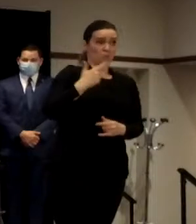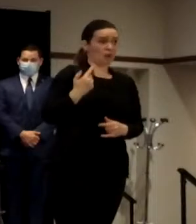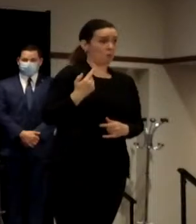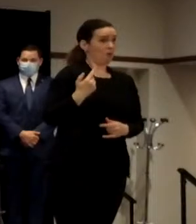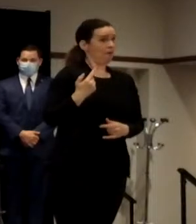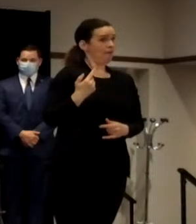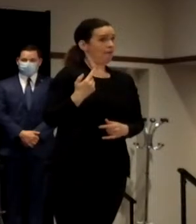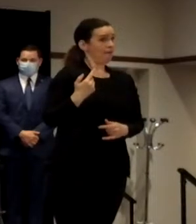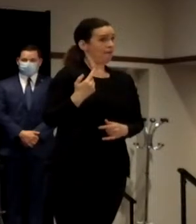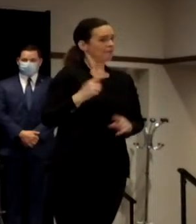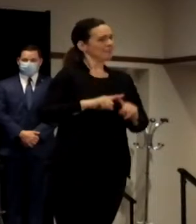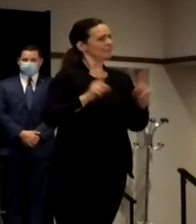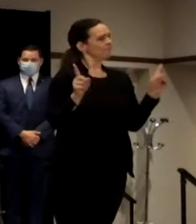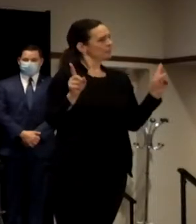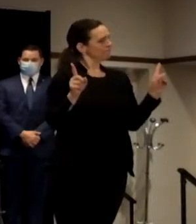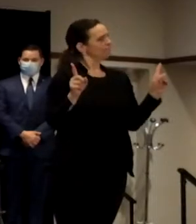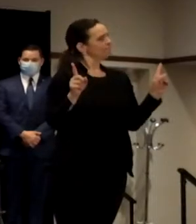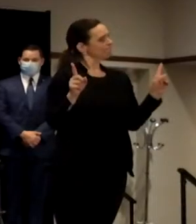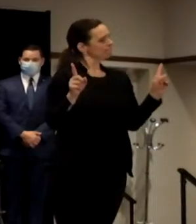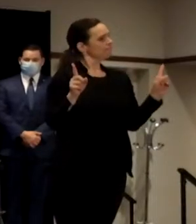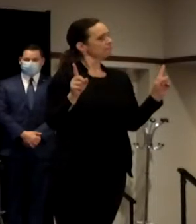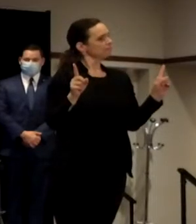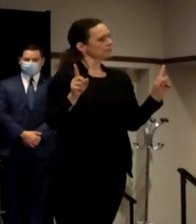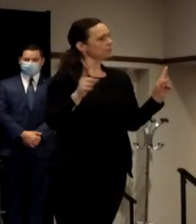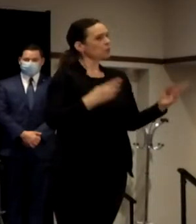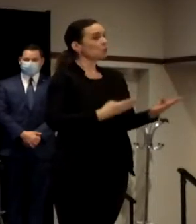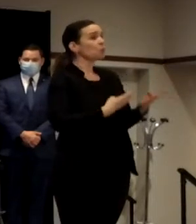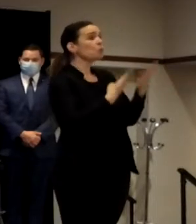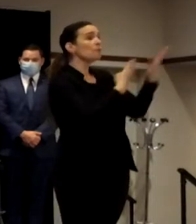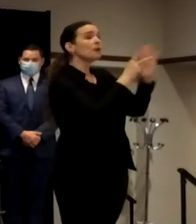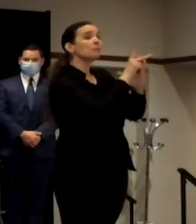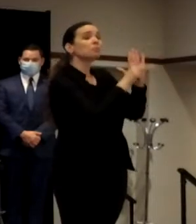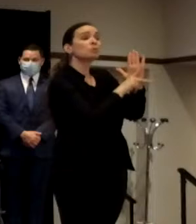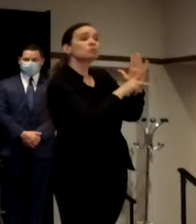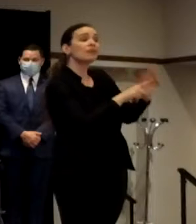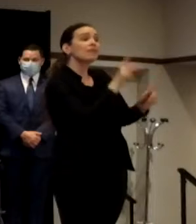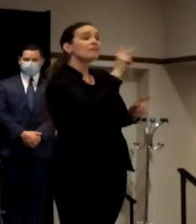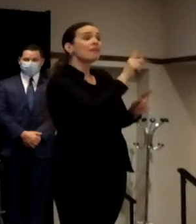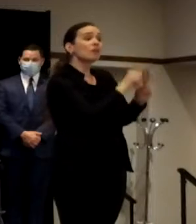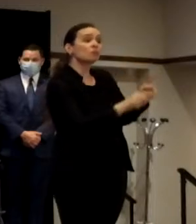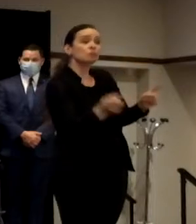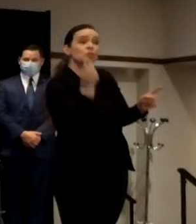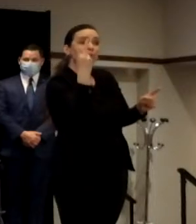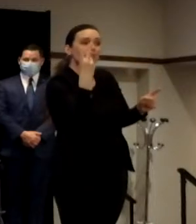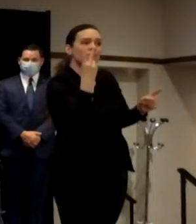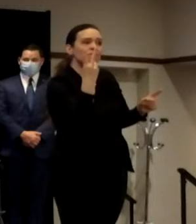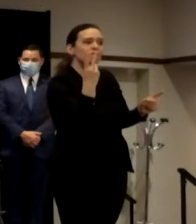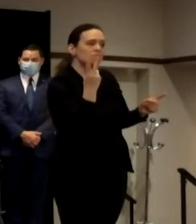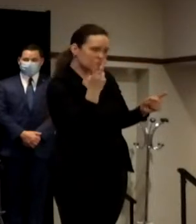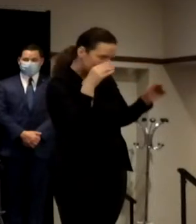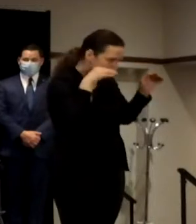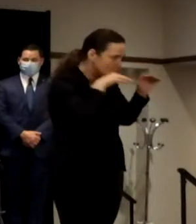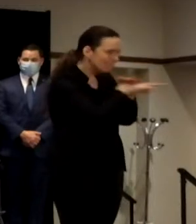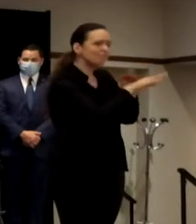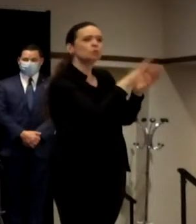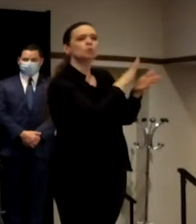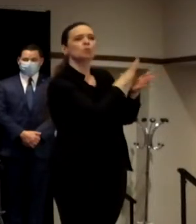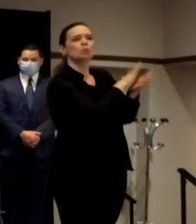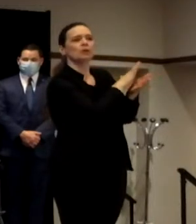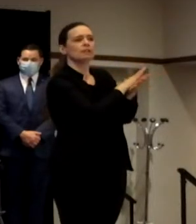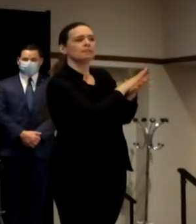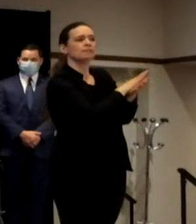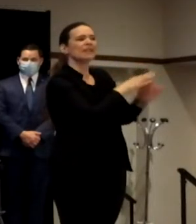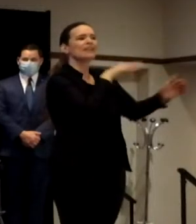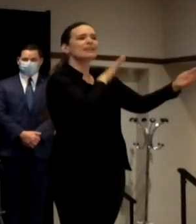So what we are putting forward a policy proposal for K through 12 to bringing more students back into the classroom for in-person learning